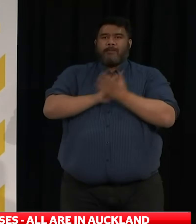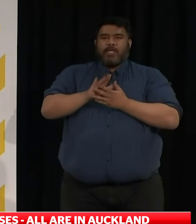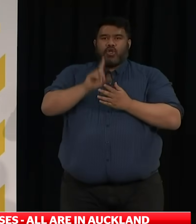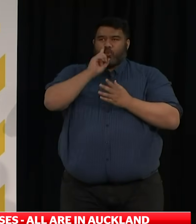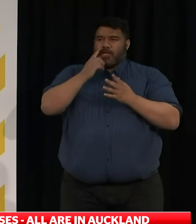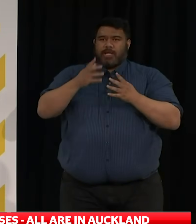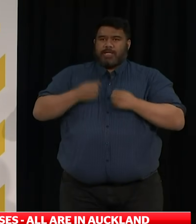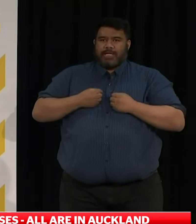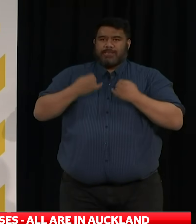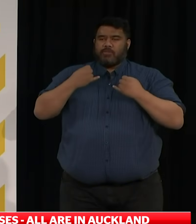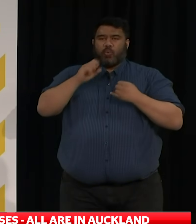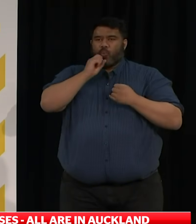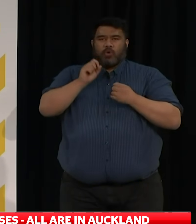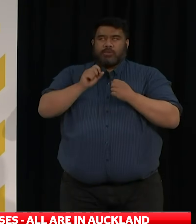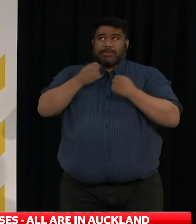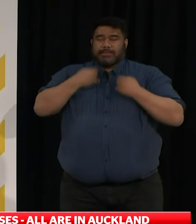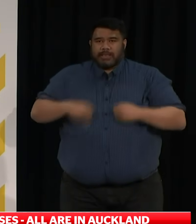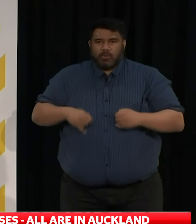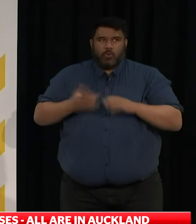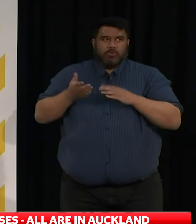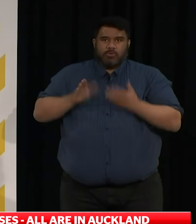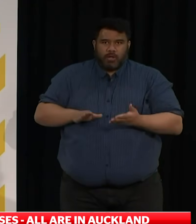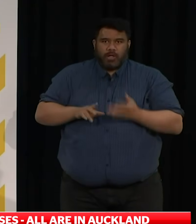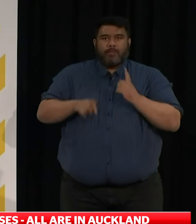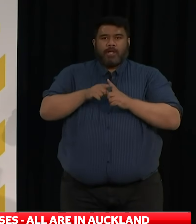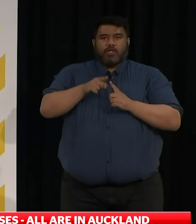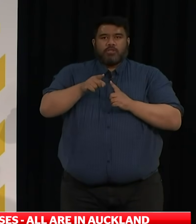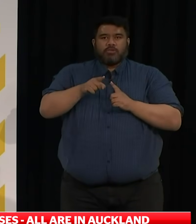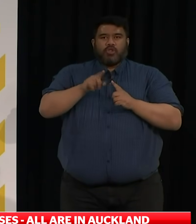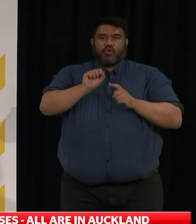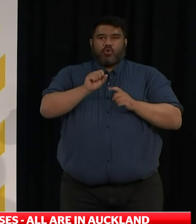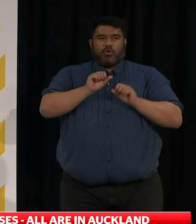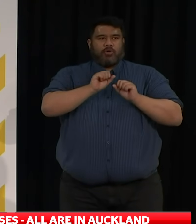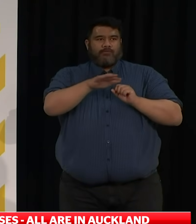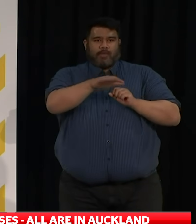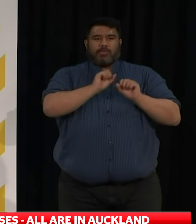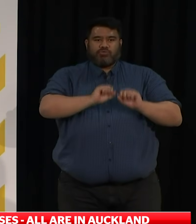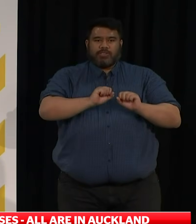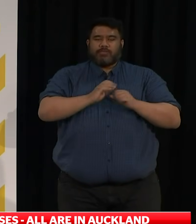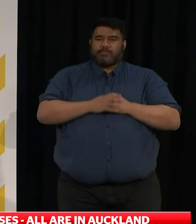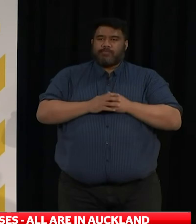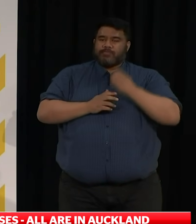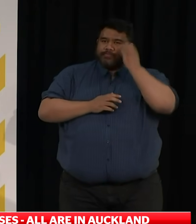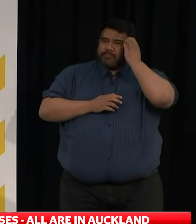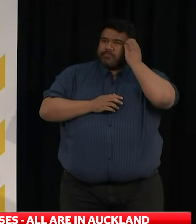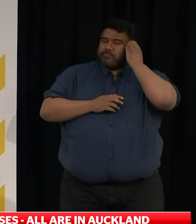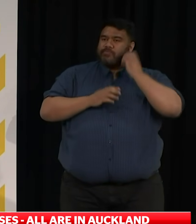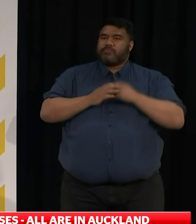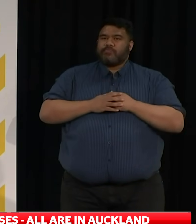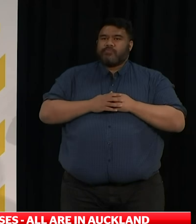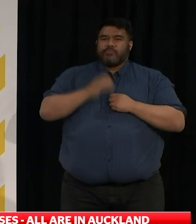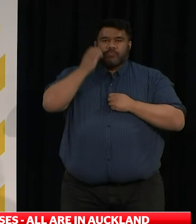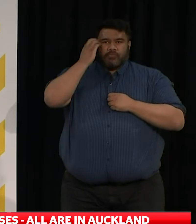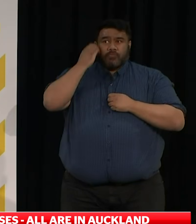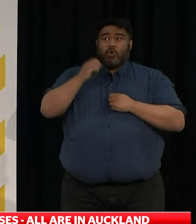that on to other people. If we've got another international ship, for example, present with the virus in our waters, or if we have an incursion